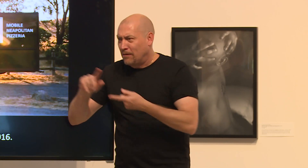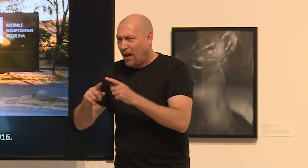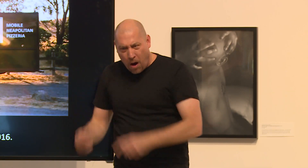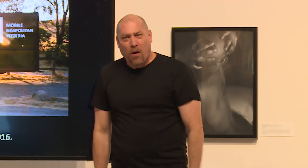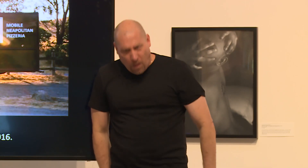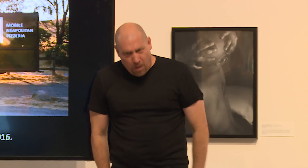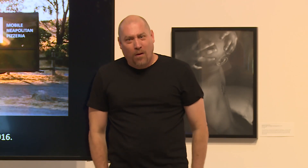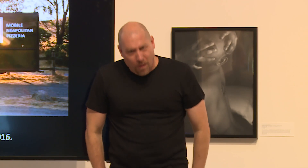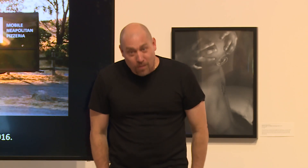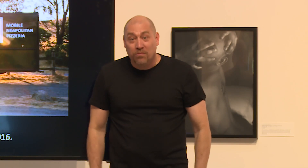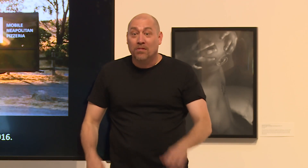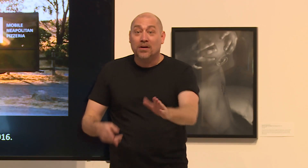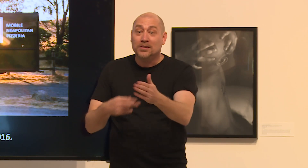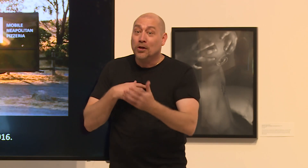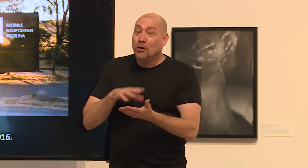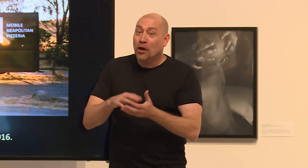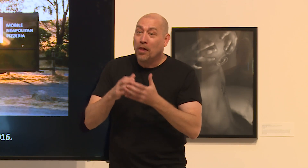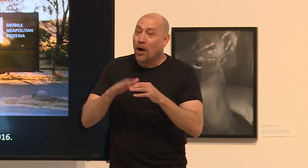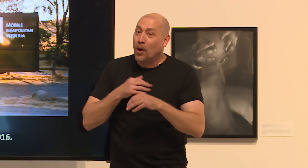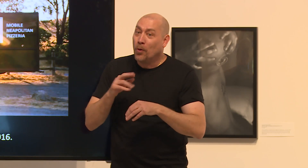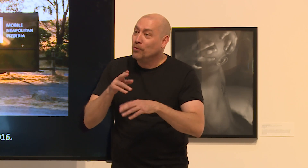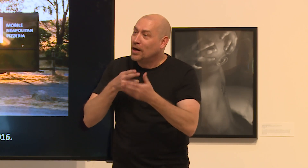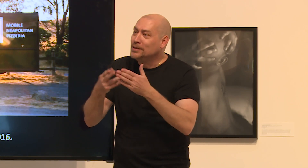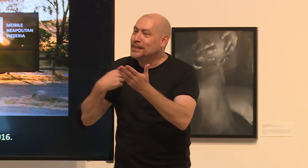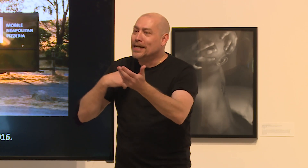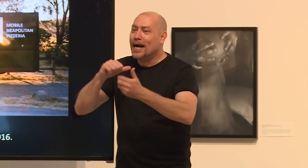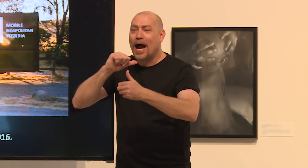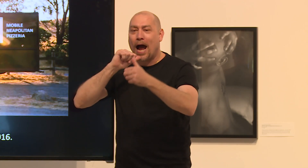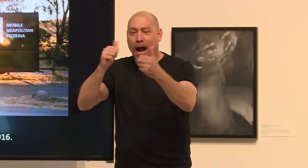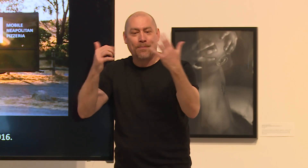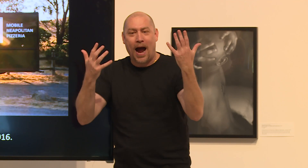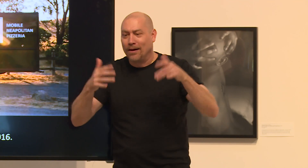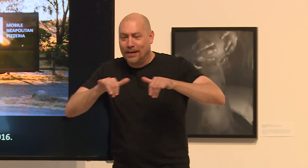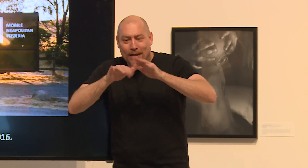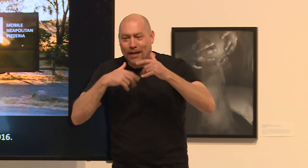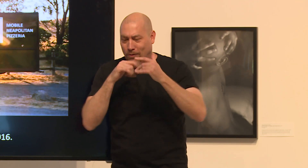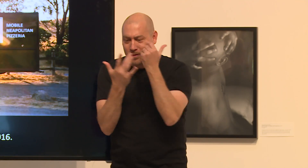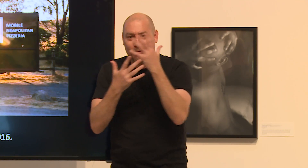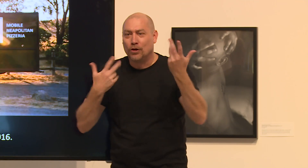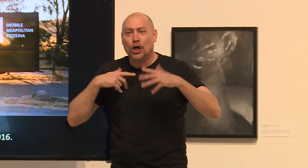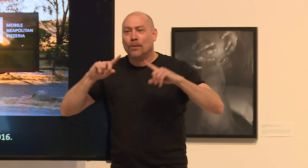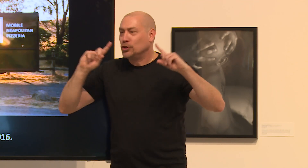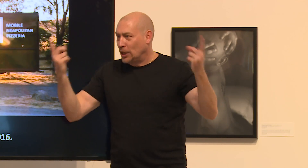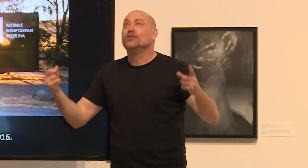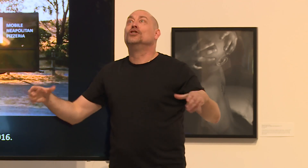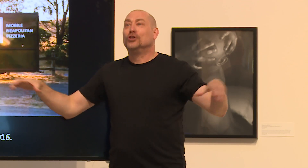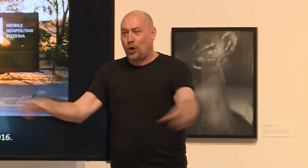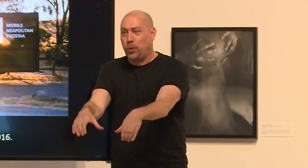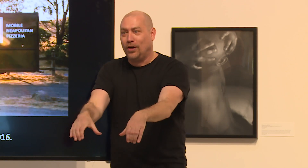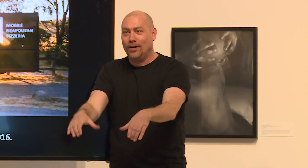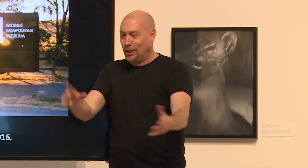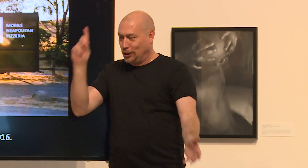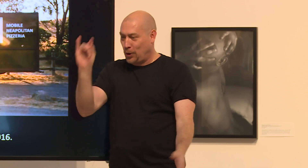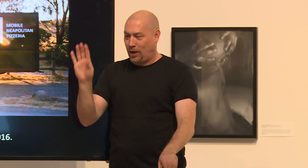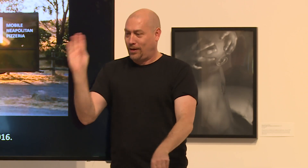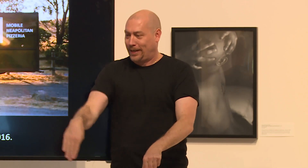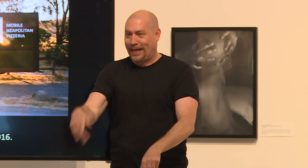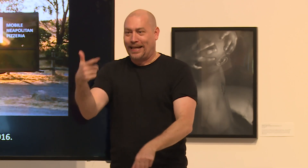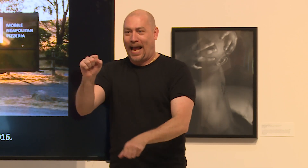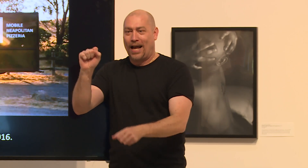money? I'm like, no, no, no, no, no. You learn so much by doing. Don't ever think about, is this a